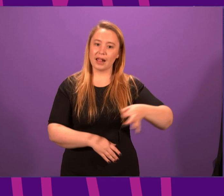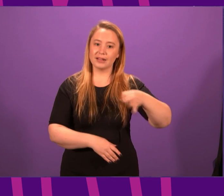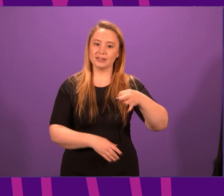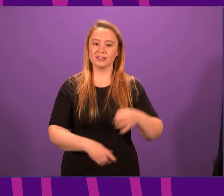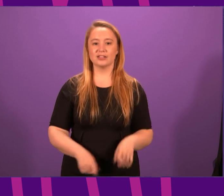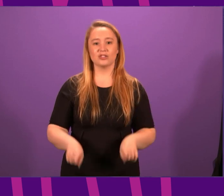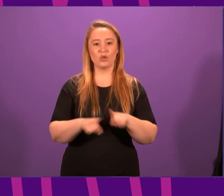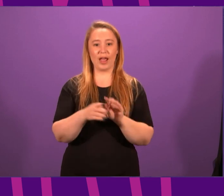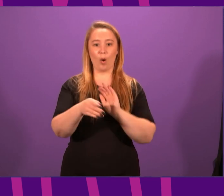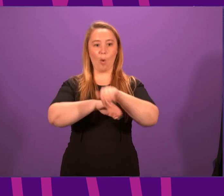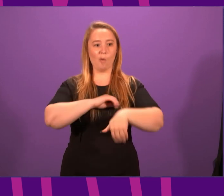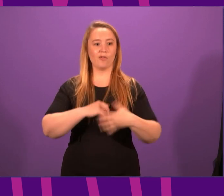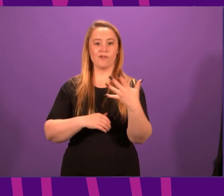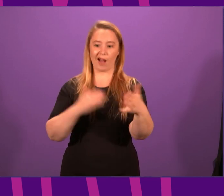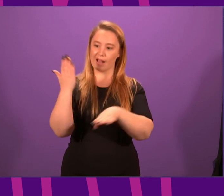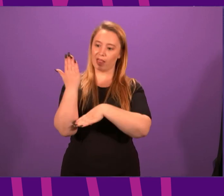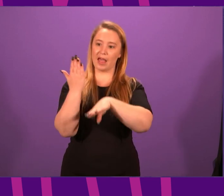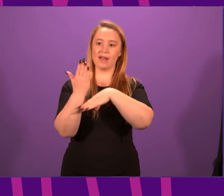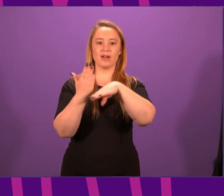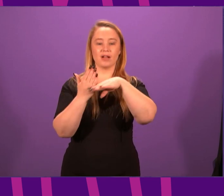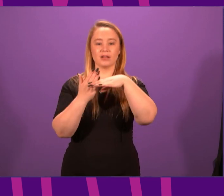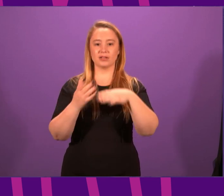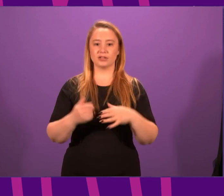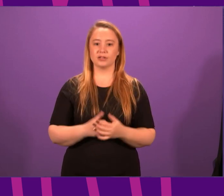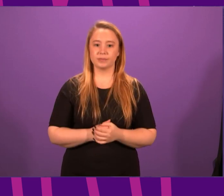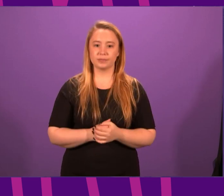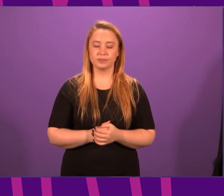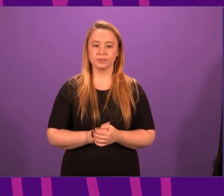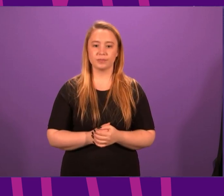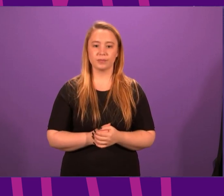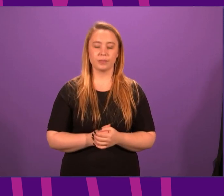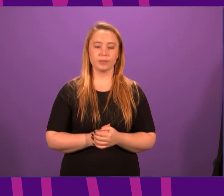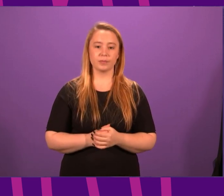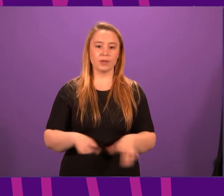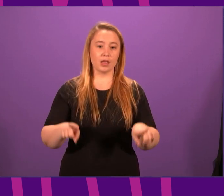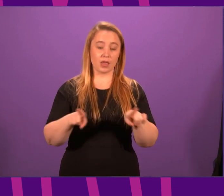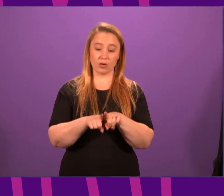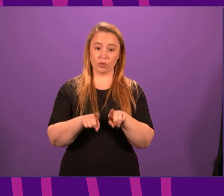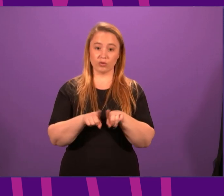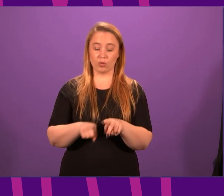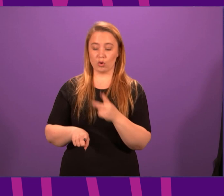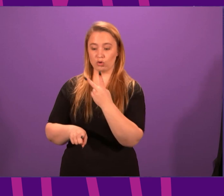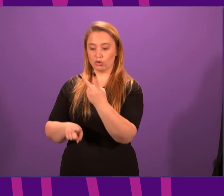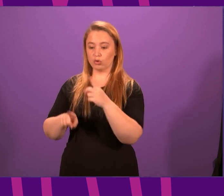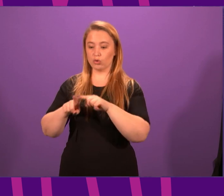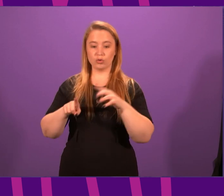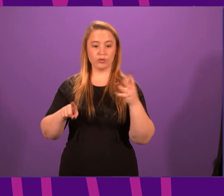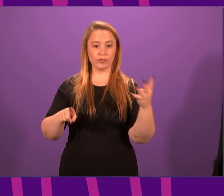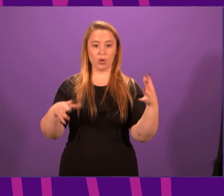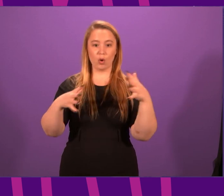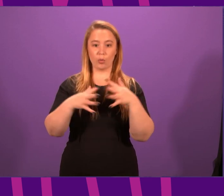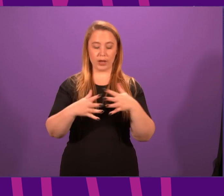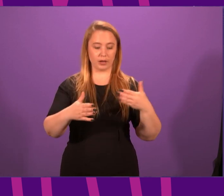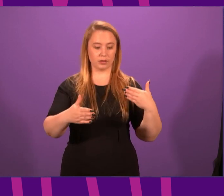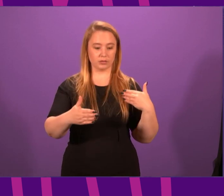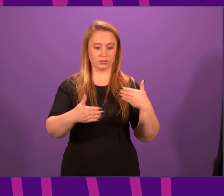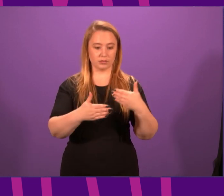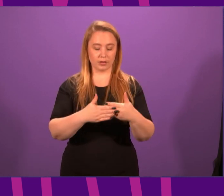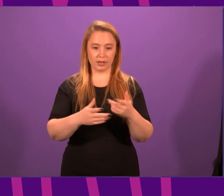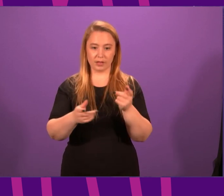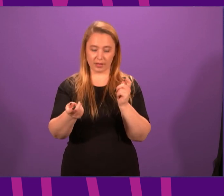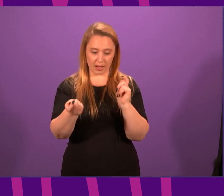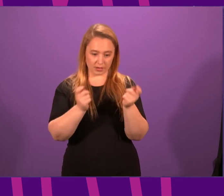5+ various measures on the levels. And then, of course, the 2 to 4 week periods where those measures may